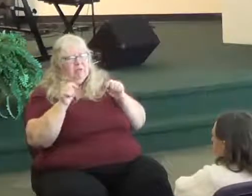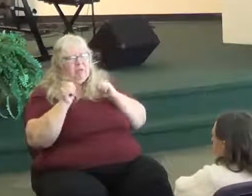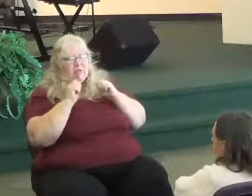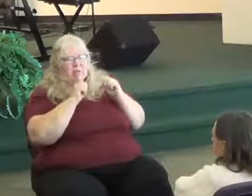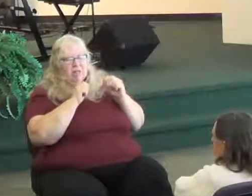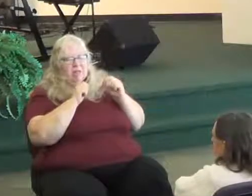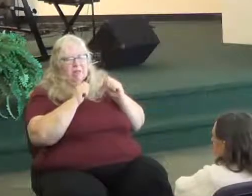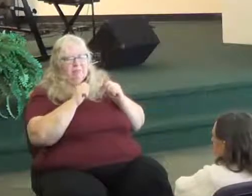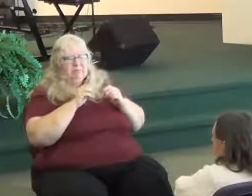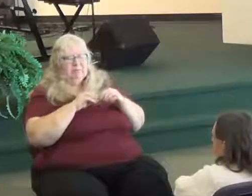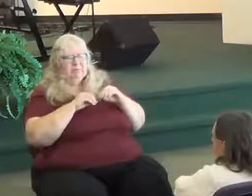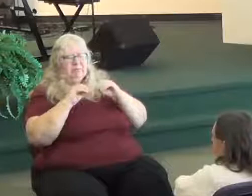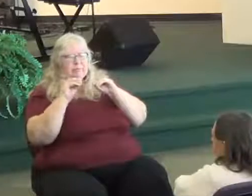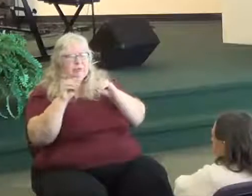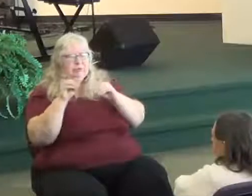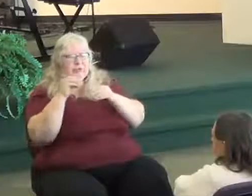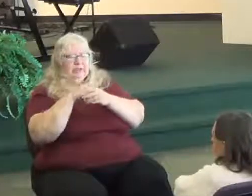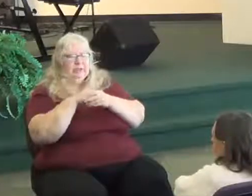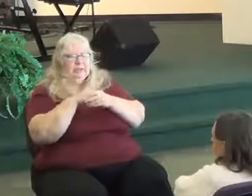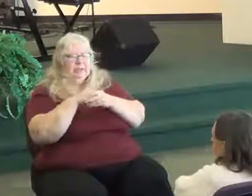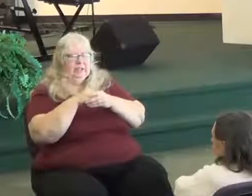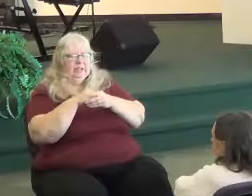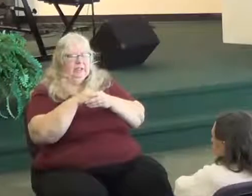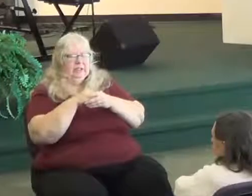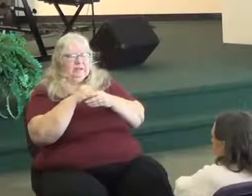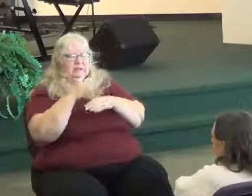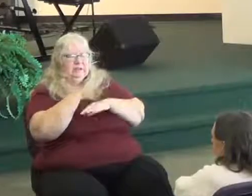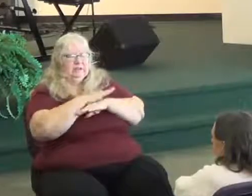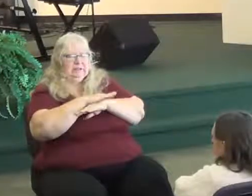So that's our lesson this morning.